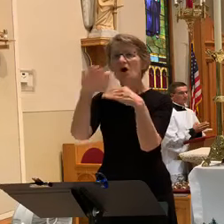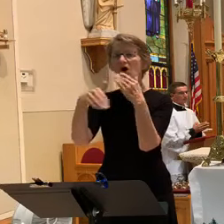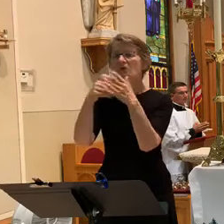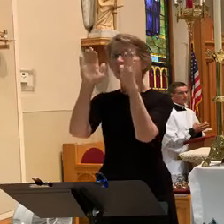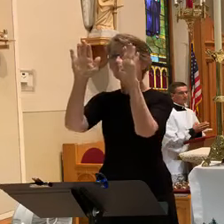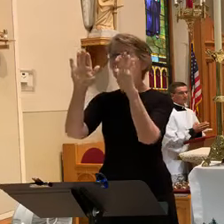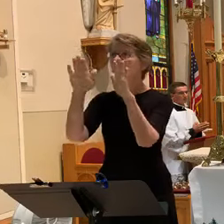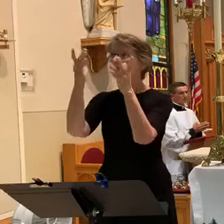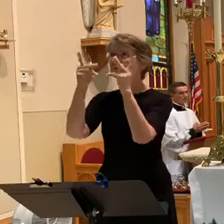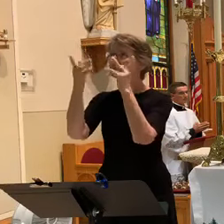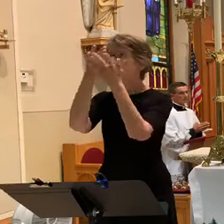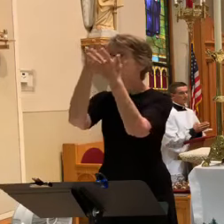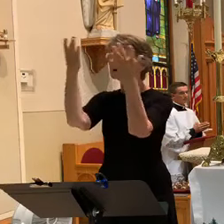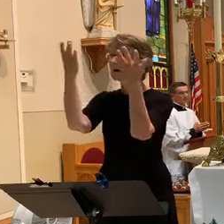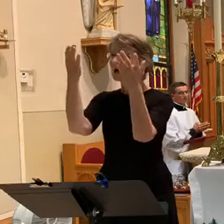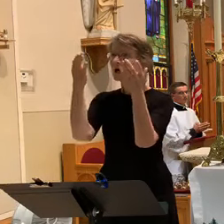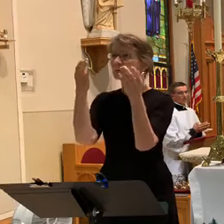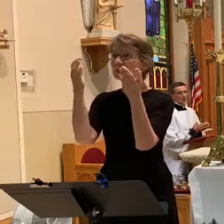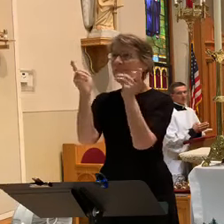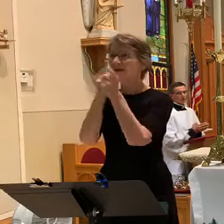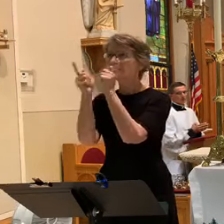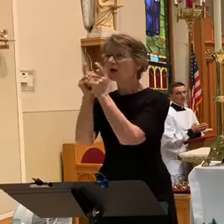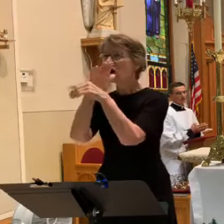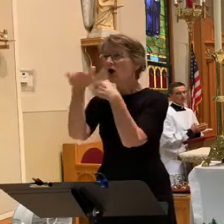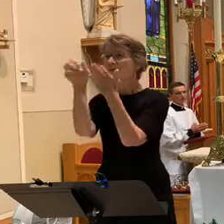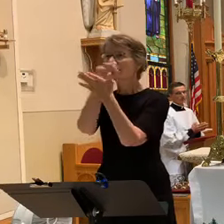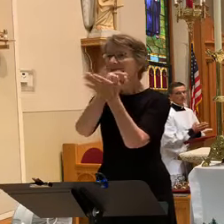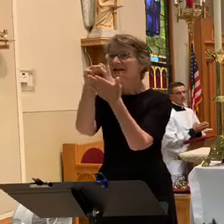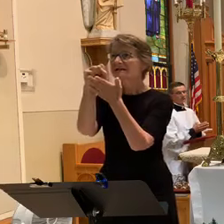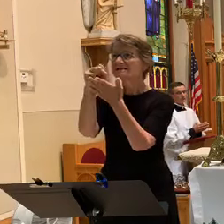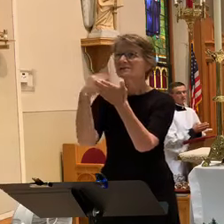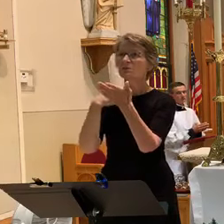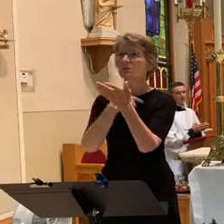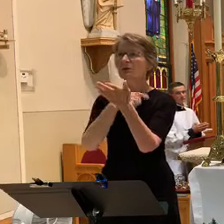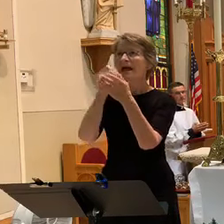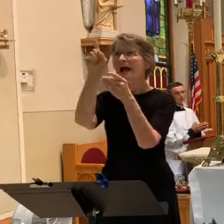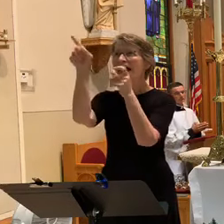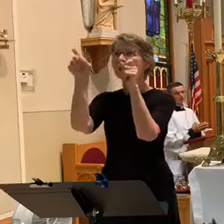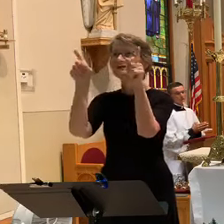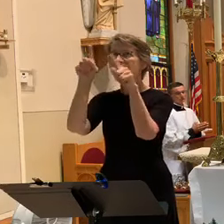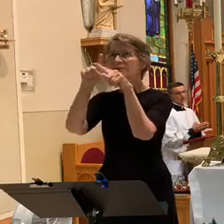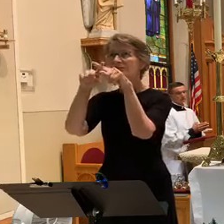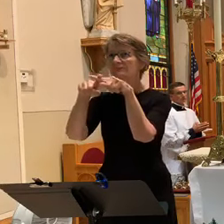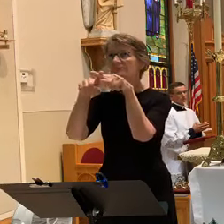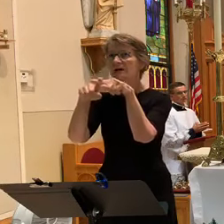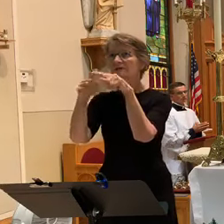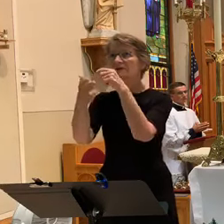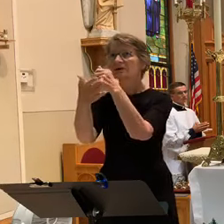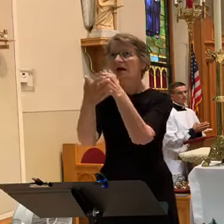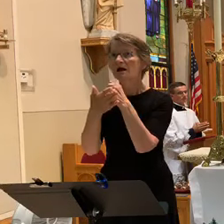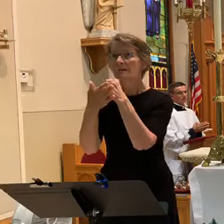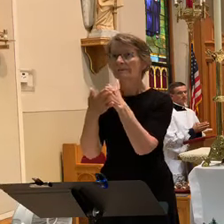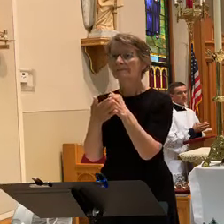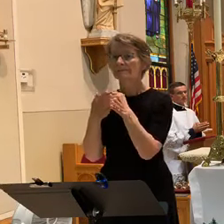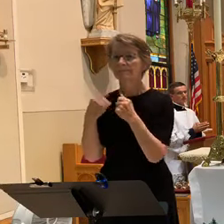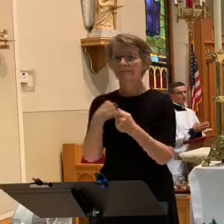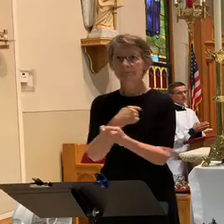martyrs, and with all the saints on whose constant intercession in your presence we rely for unfailing